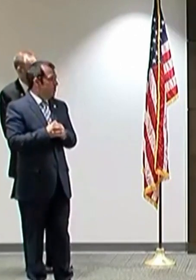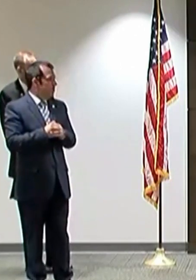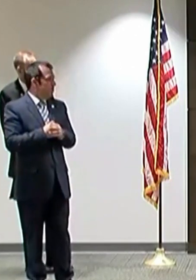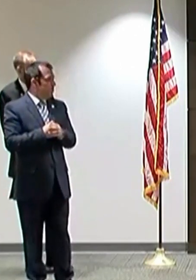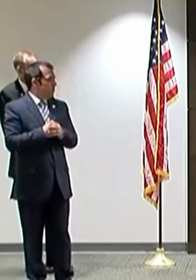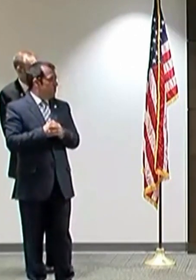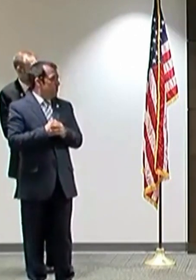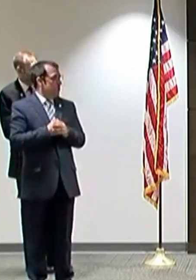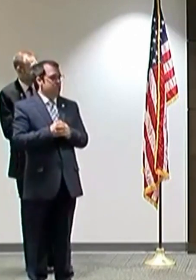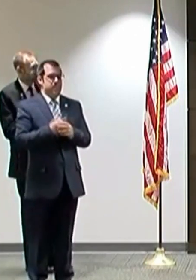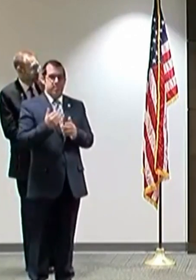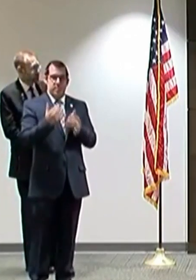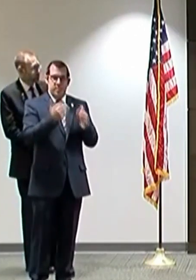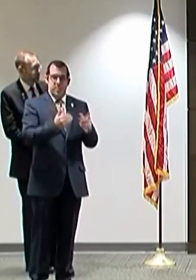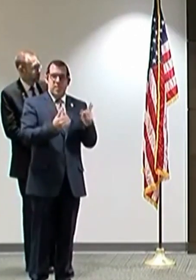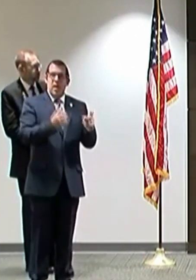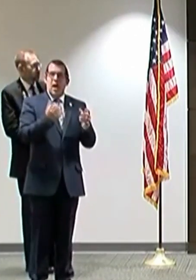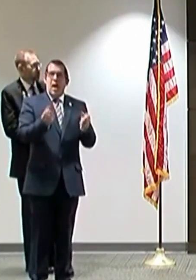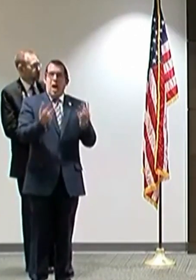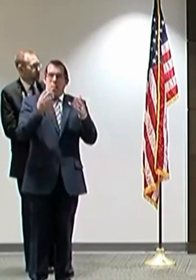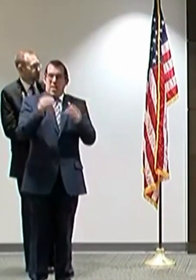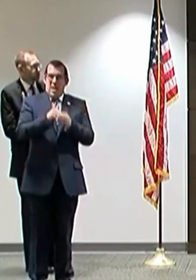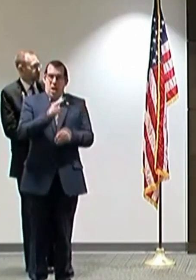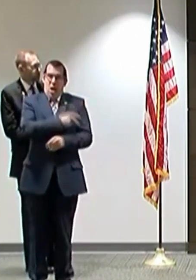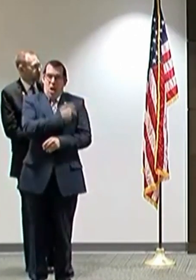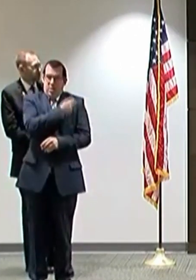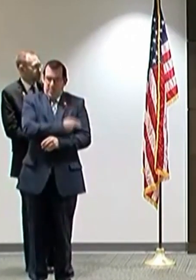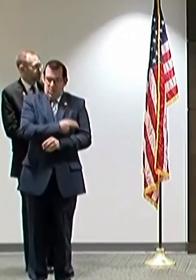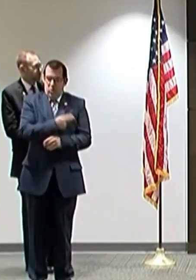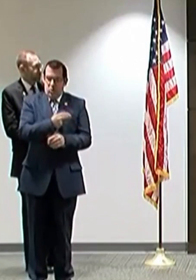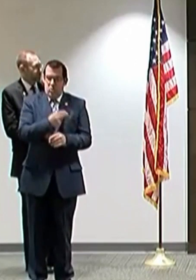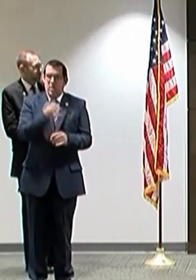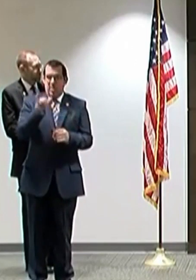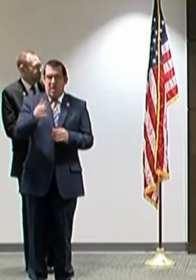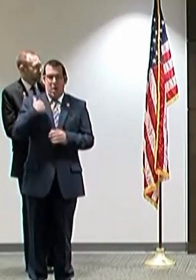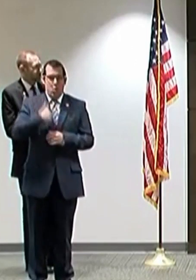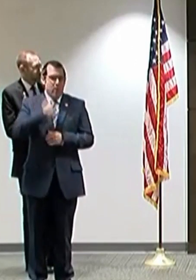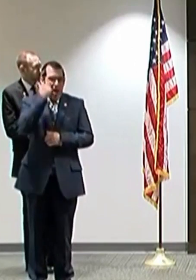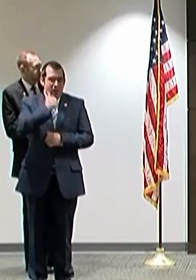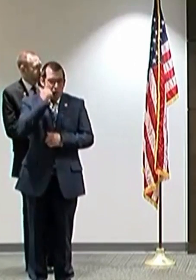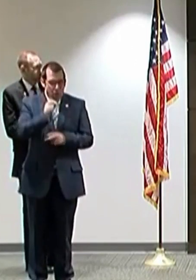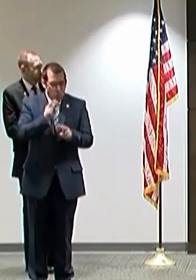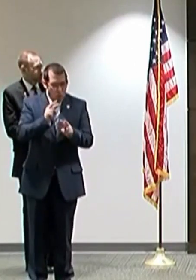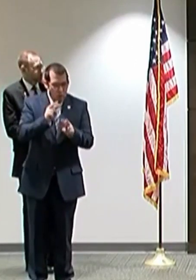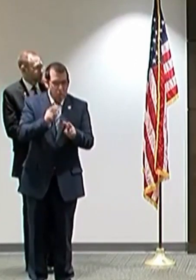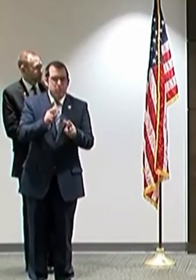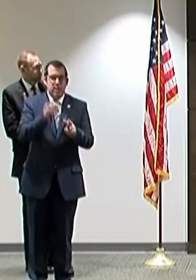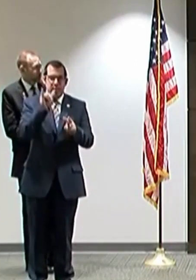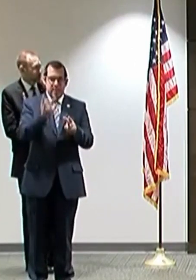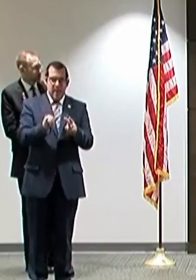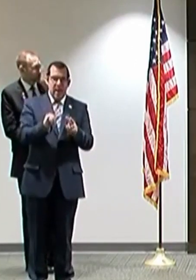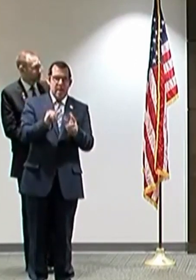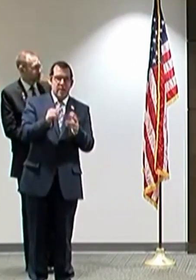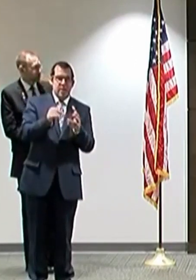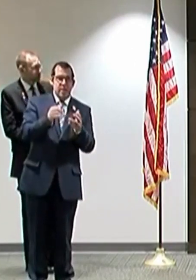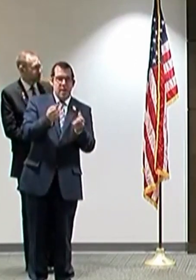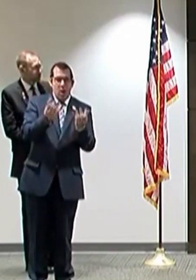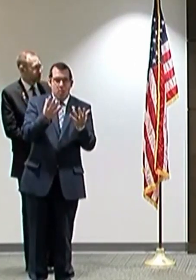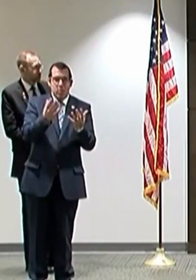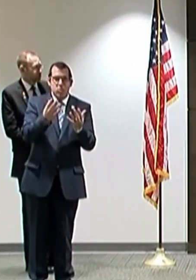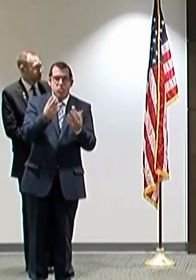this is the number of hospitalized, which is something that we watch every day because that's a matter of hospital